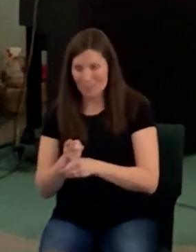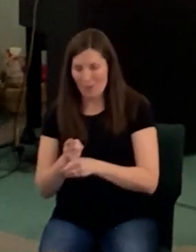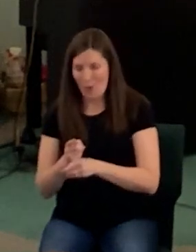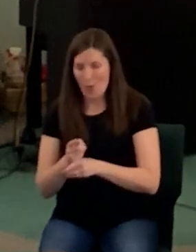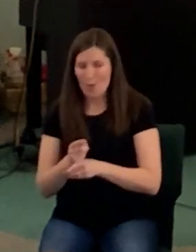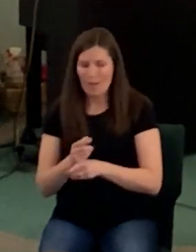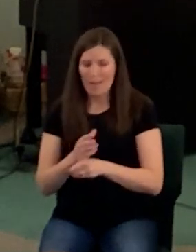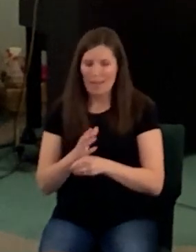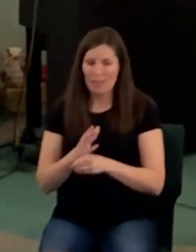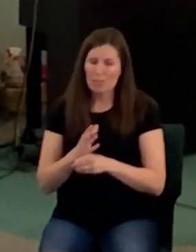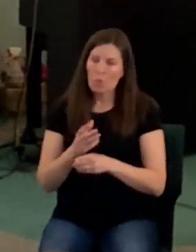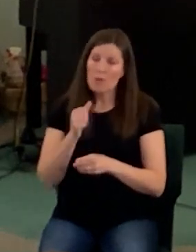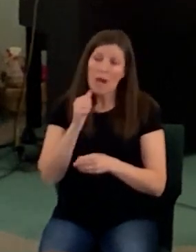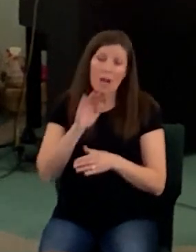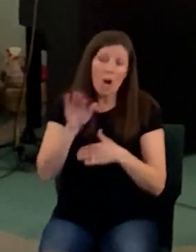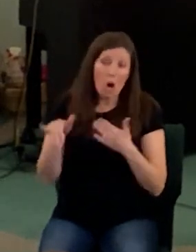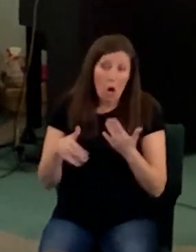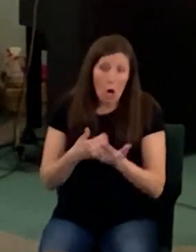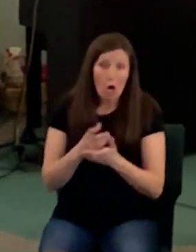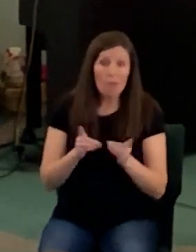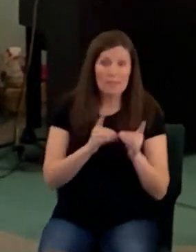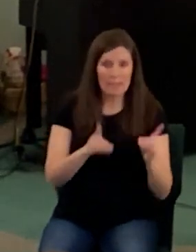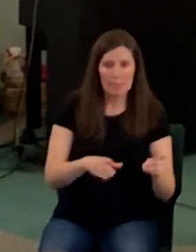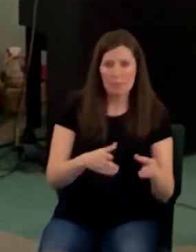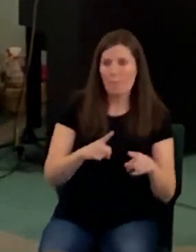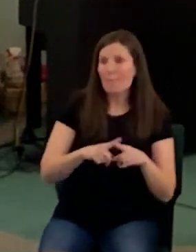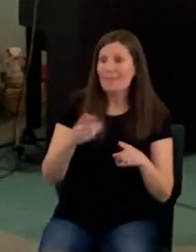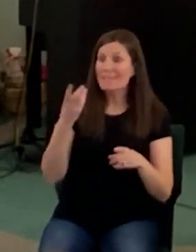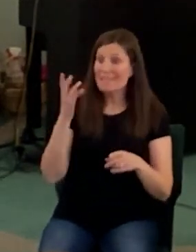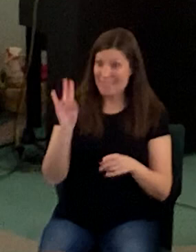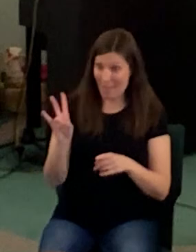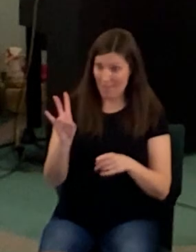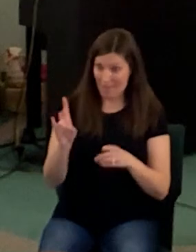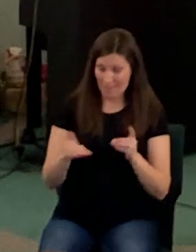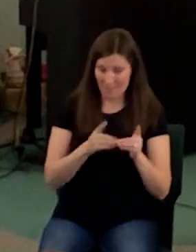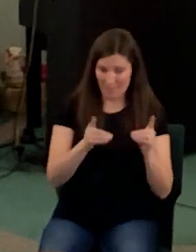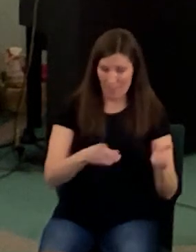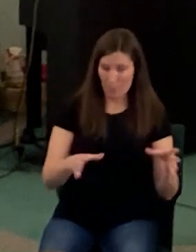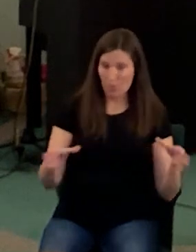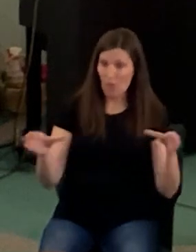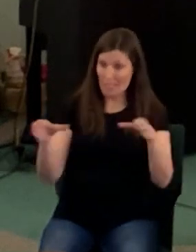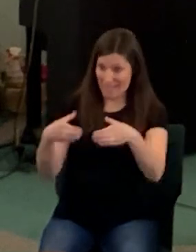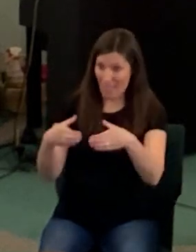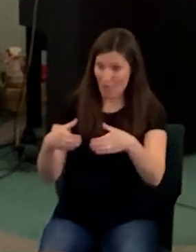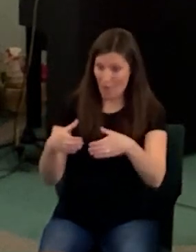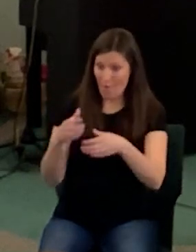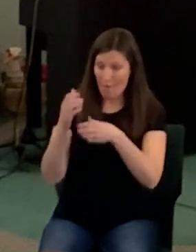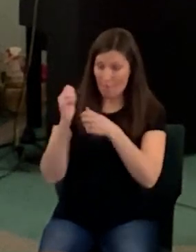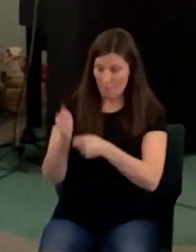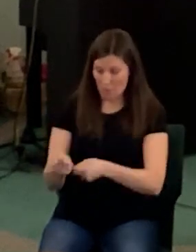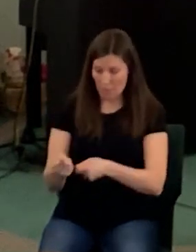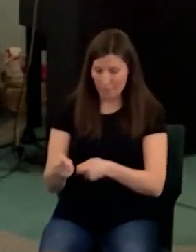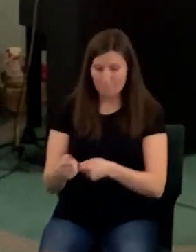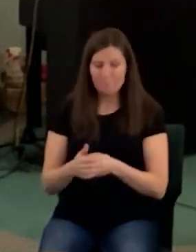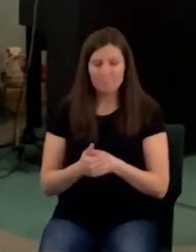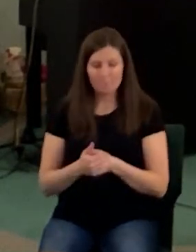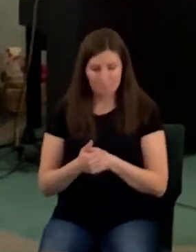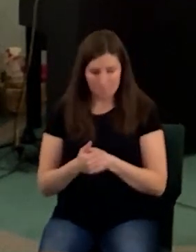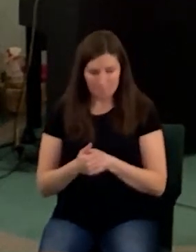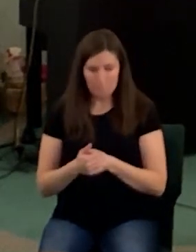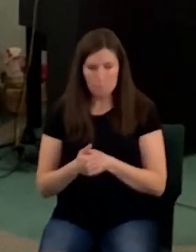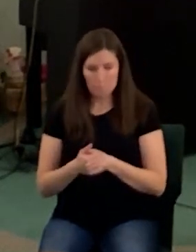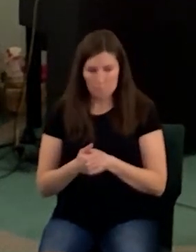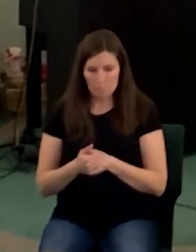area and often referenced together. And these seven disciples that John names, they're going to go